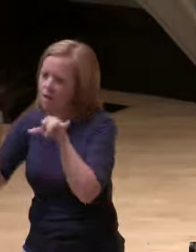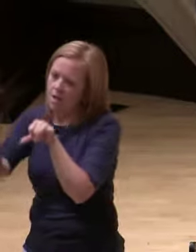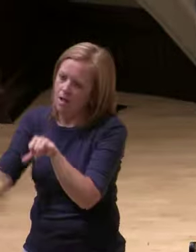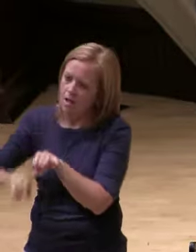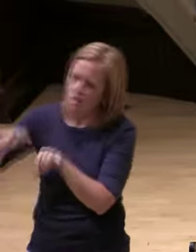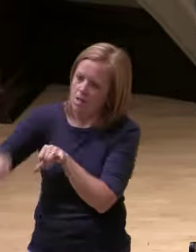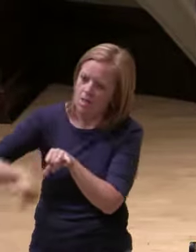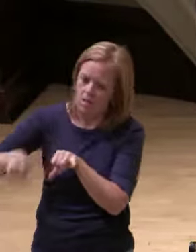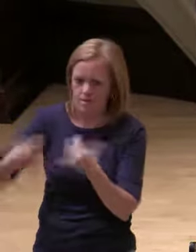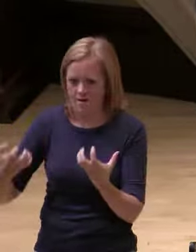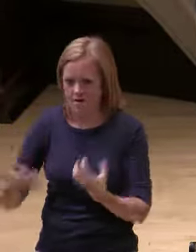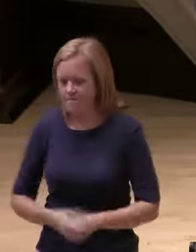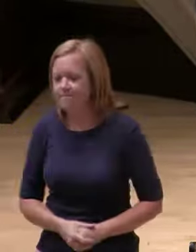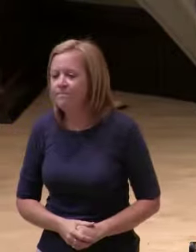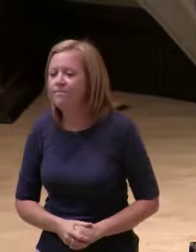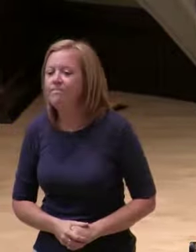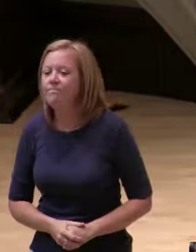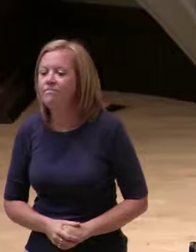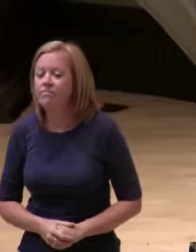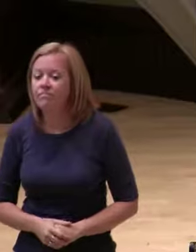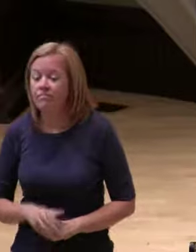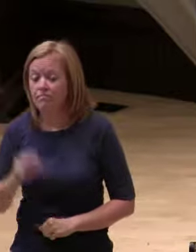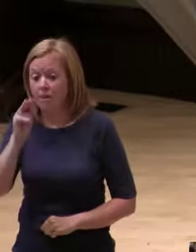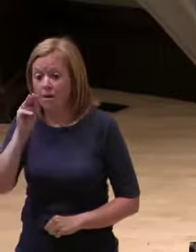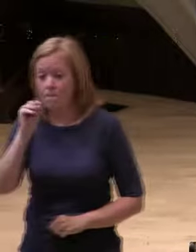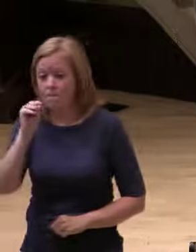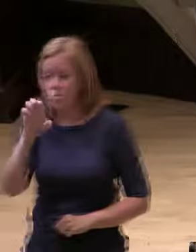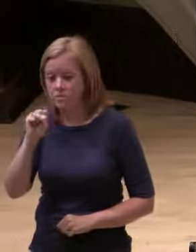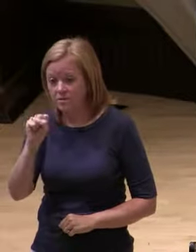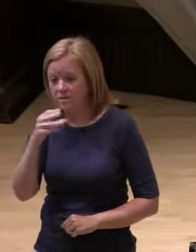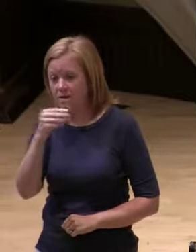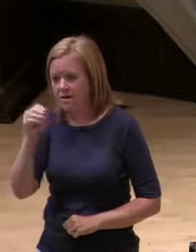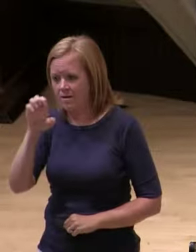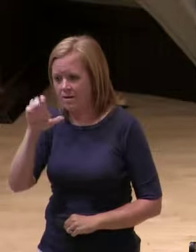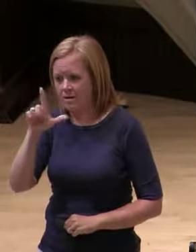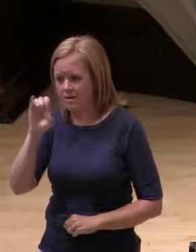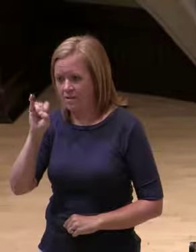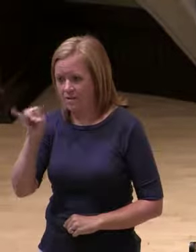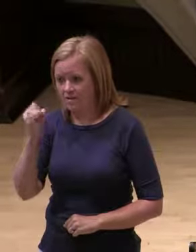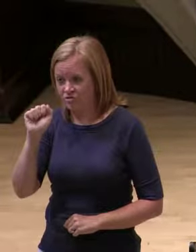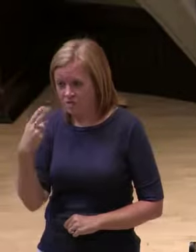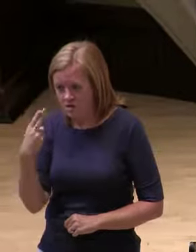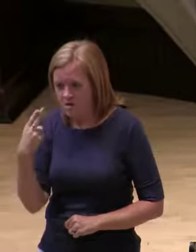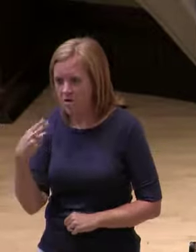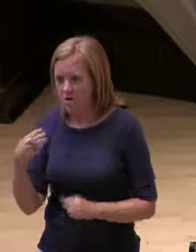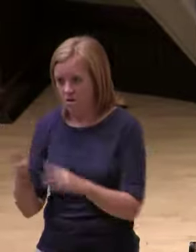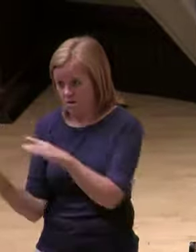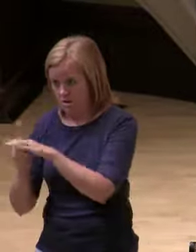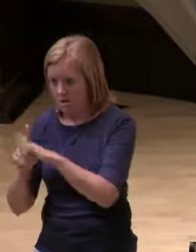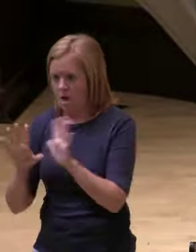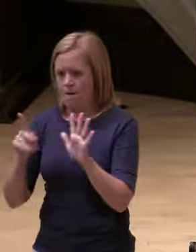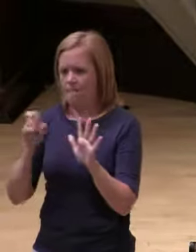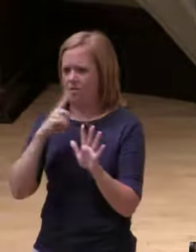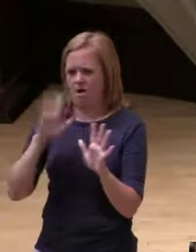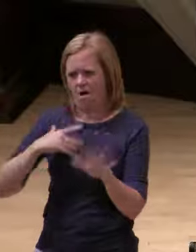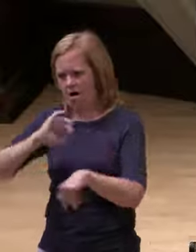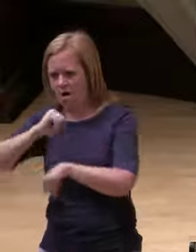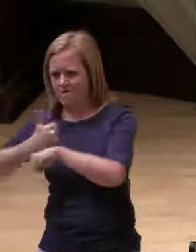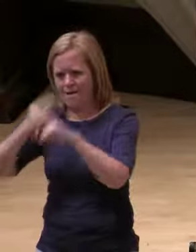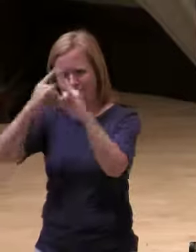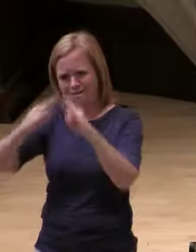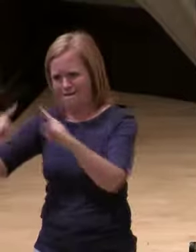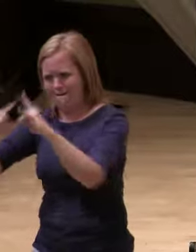there. Then when Moses and Elijah appeared with Jesus, Peter got so excited that he wanted to set up 3 tents so they could